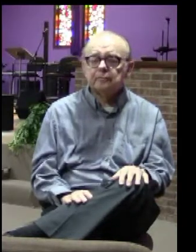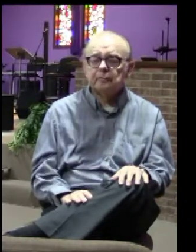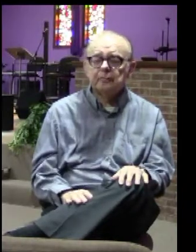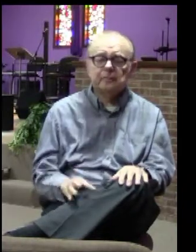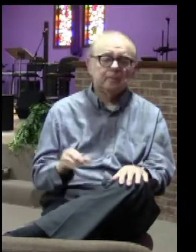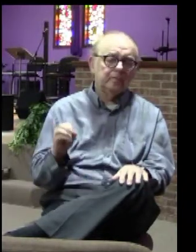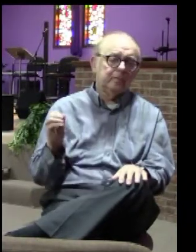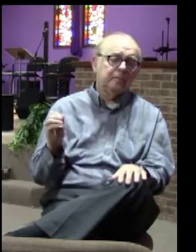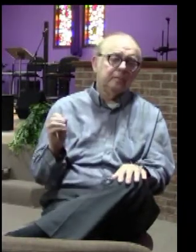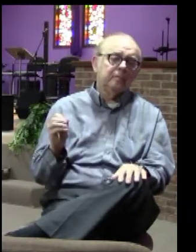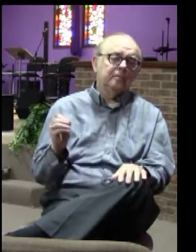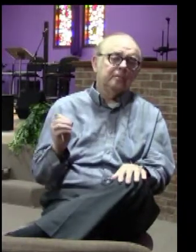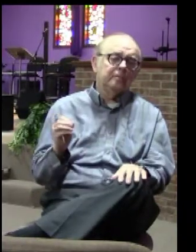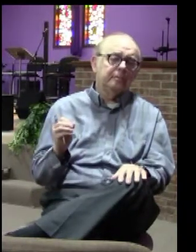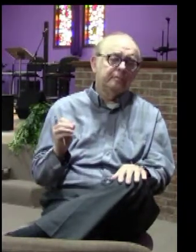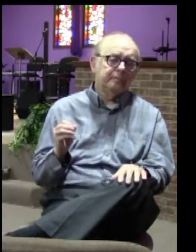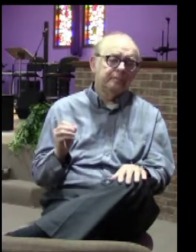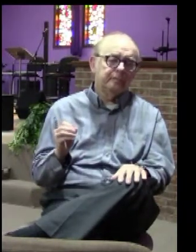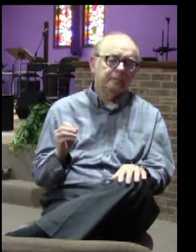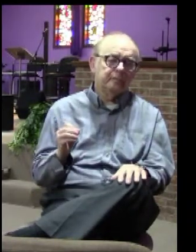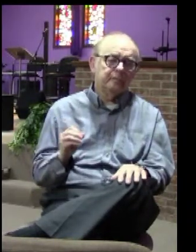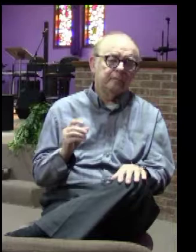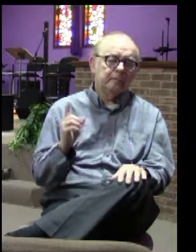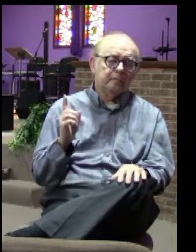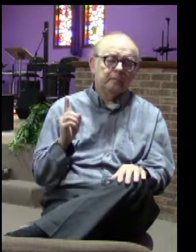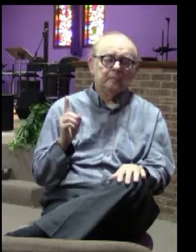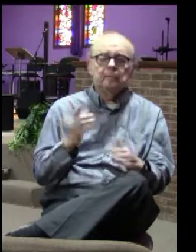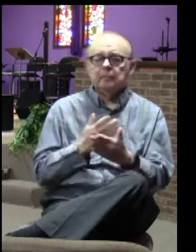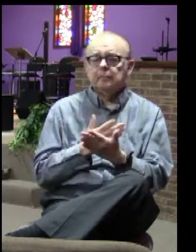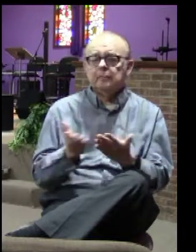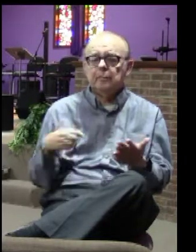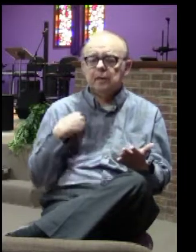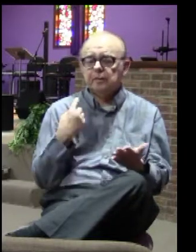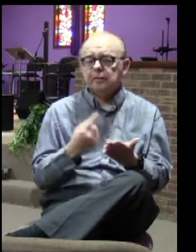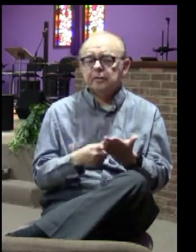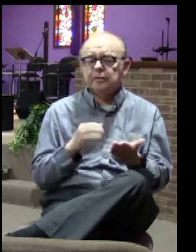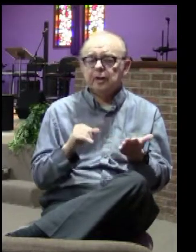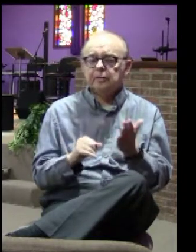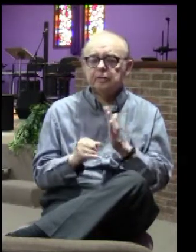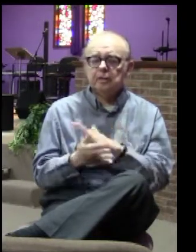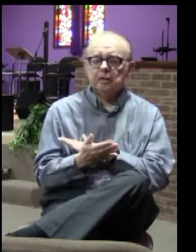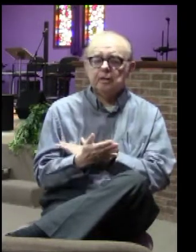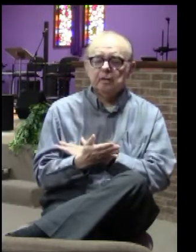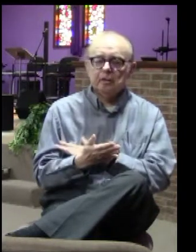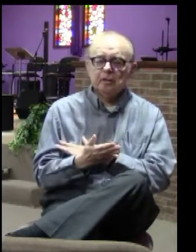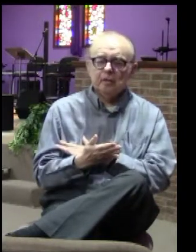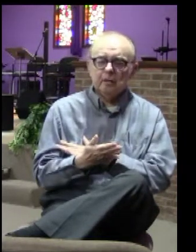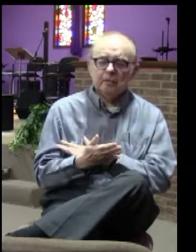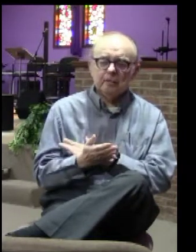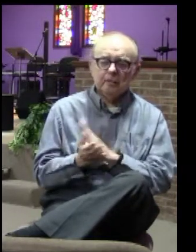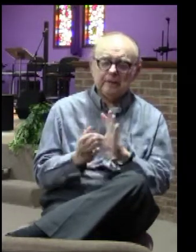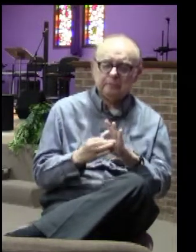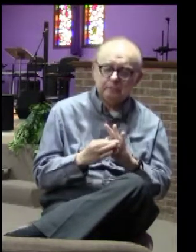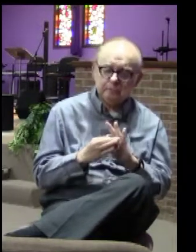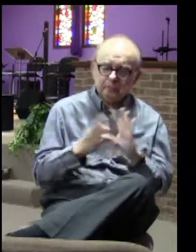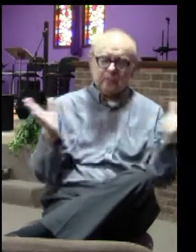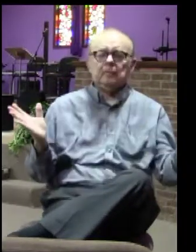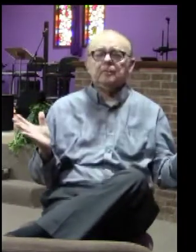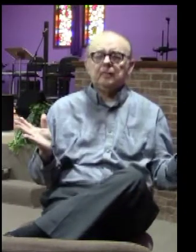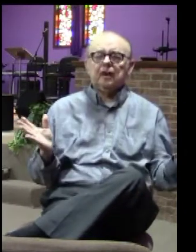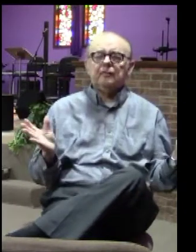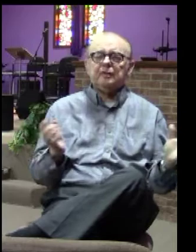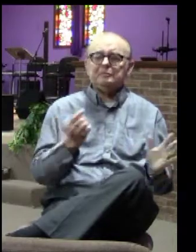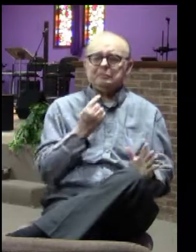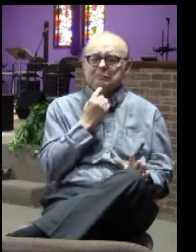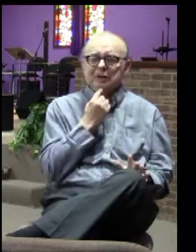And so, one of the things that we're going to talk about today is untangling the strands of